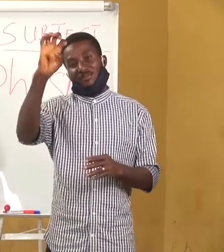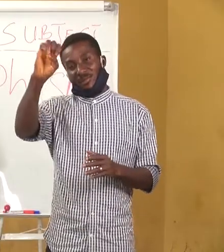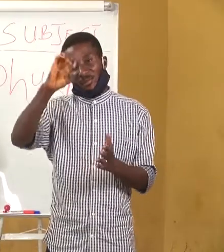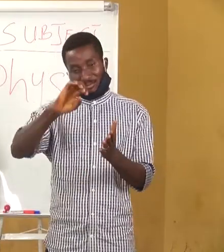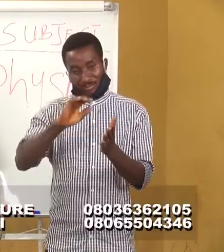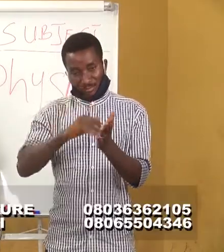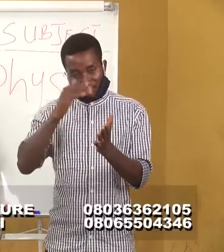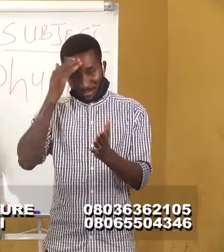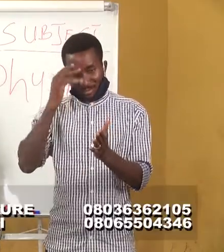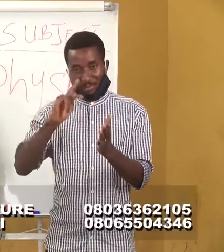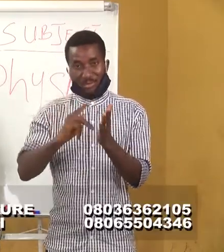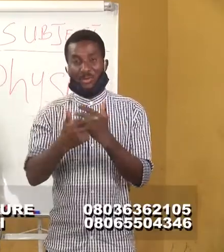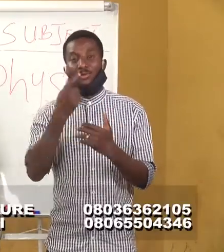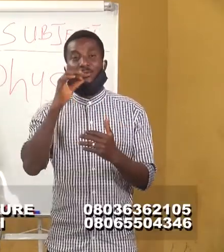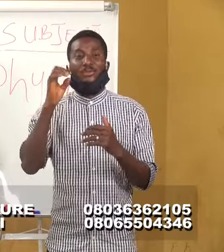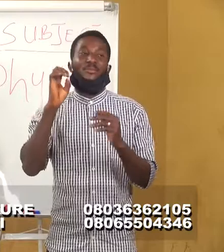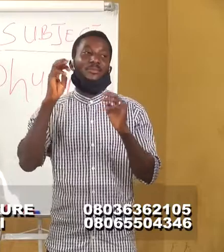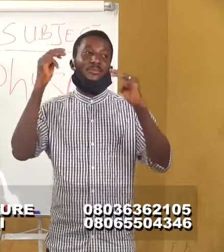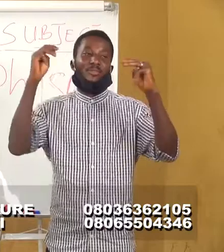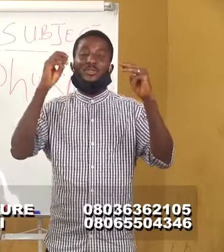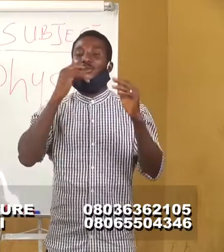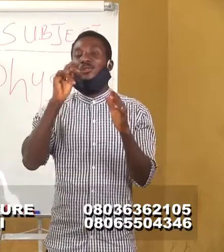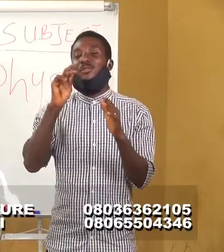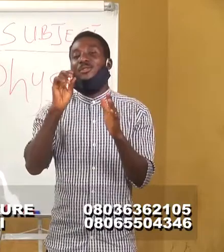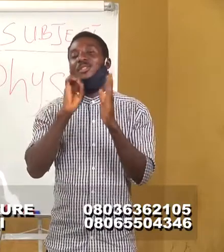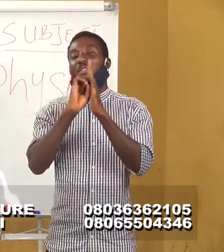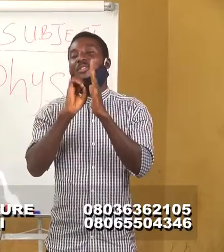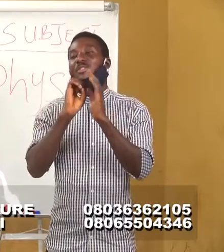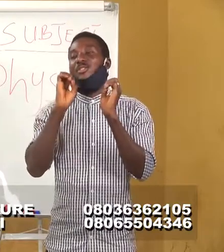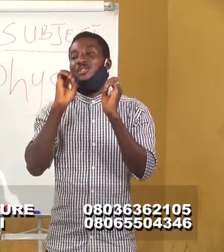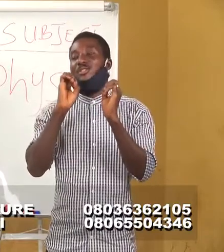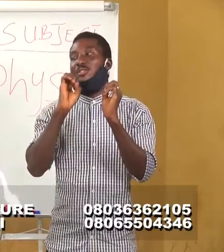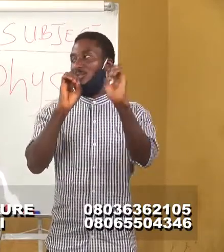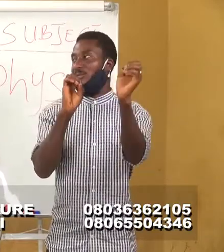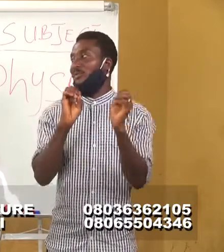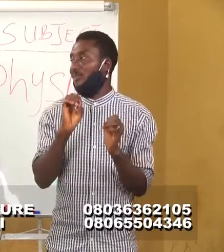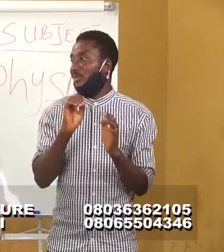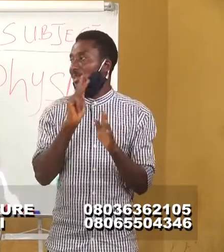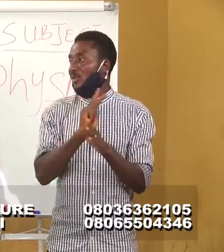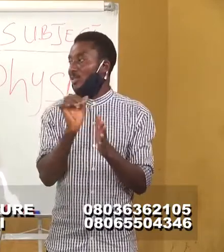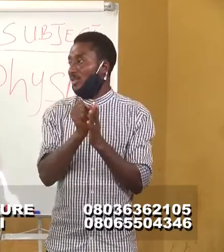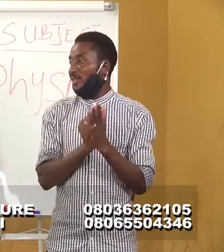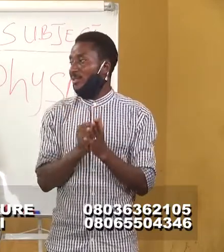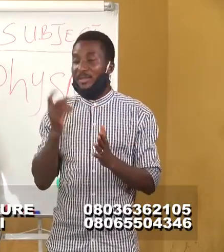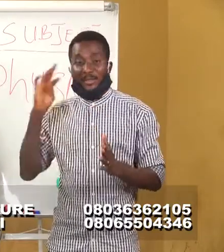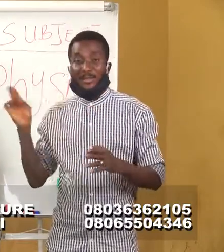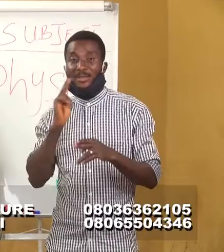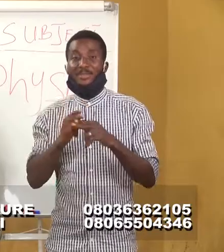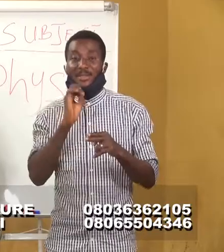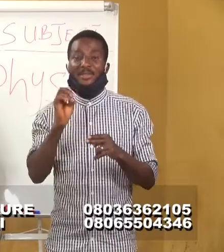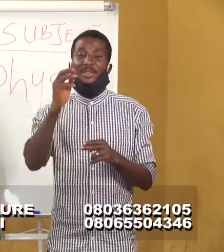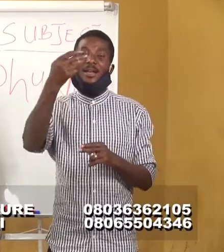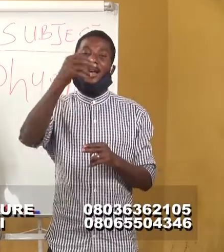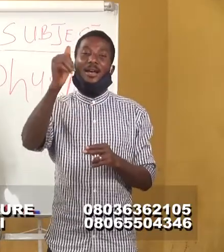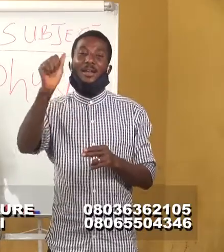program of Ministry of Education, Kaduna State. My name is Hassan Buki. We are